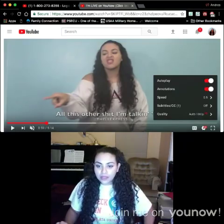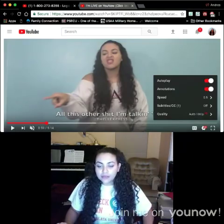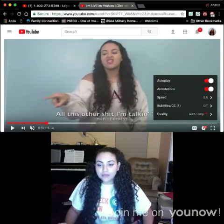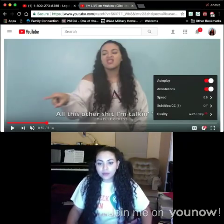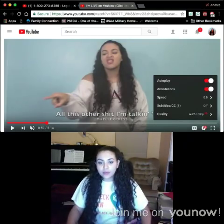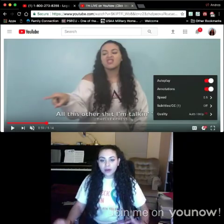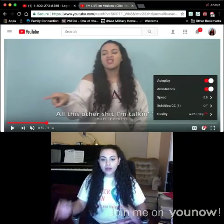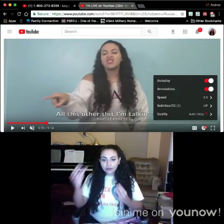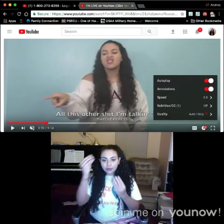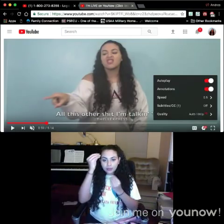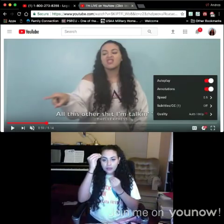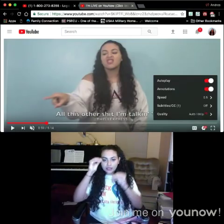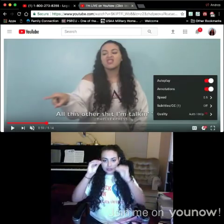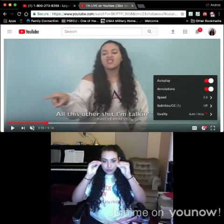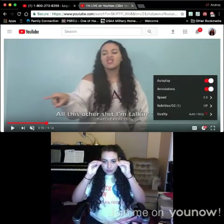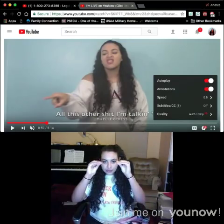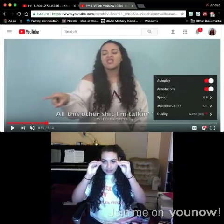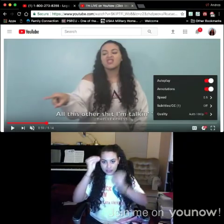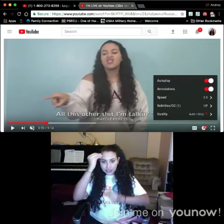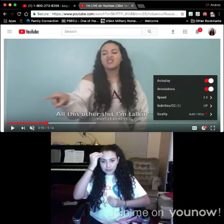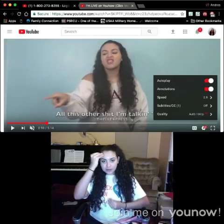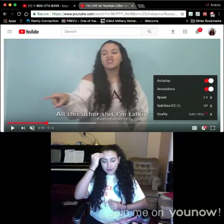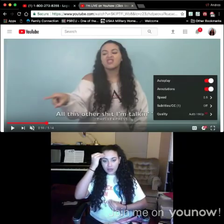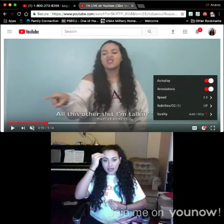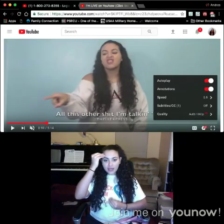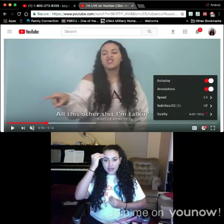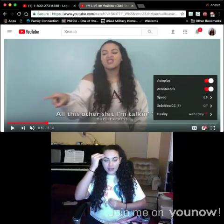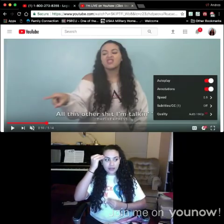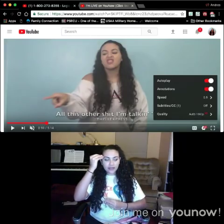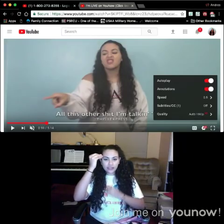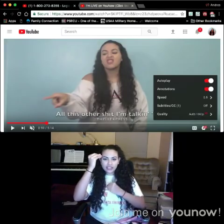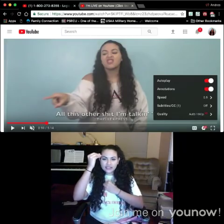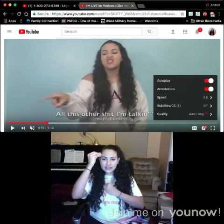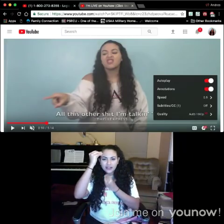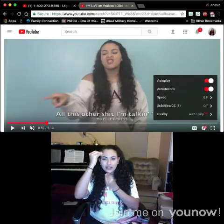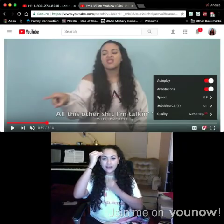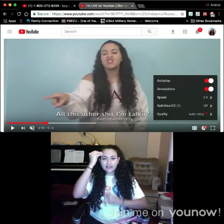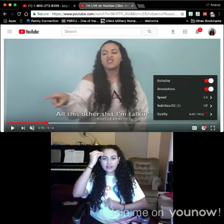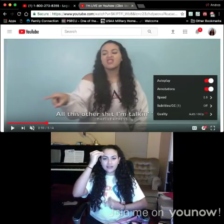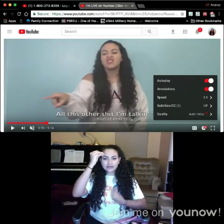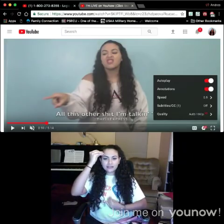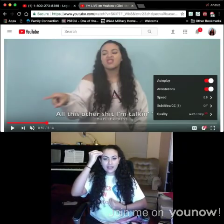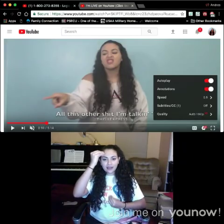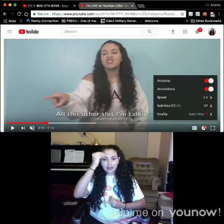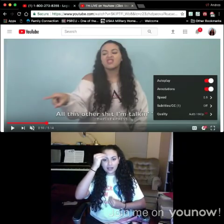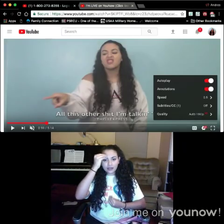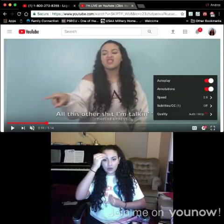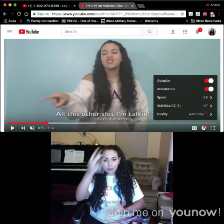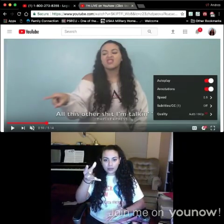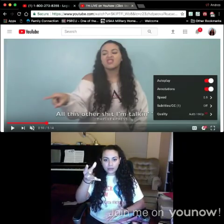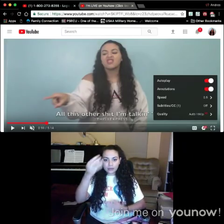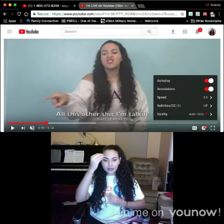What was inform you part? Inform you is 2 closed hand shapes from your head and like your chest area. Yeah, and then